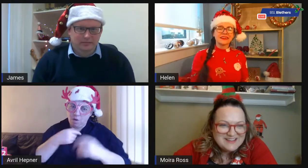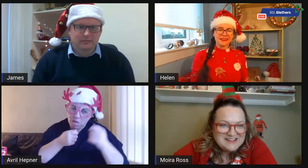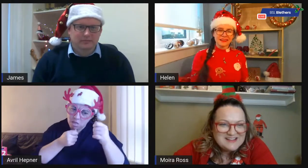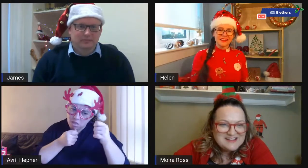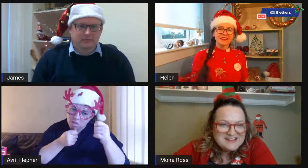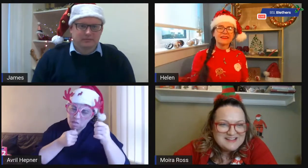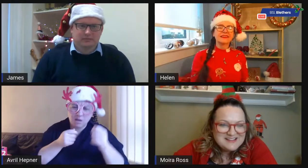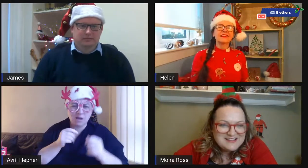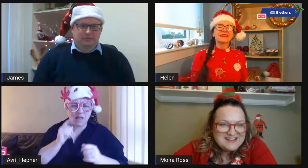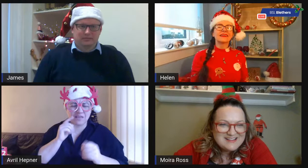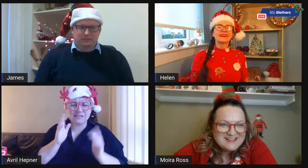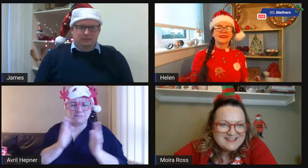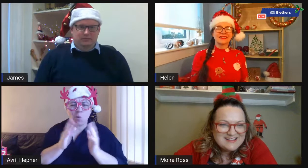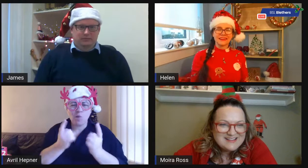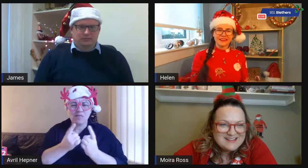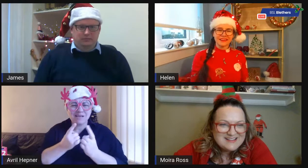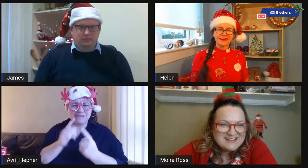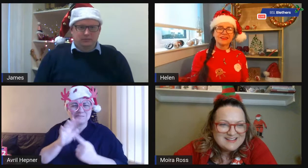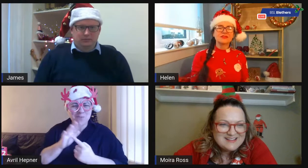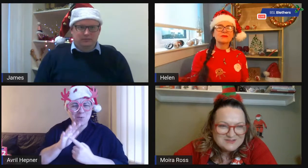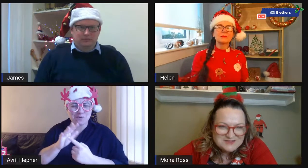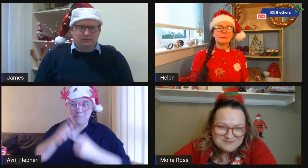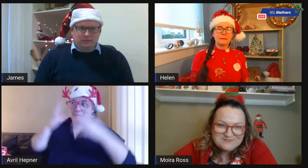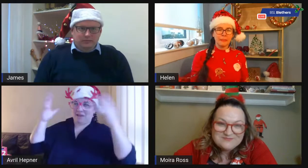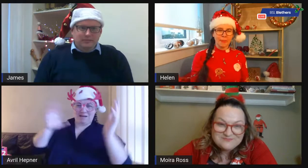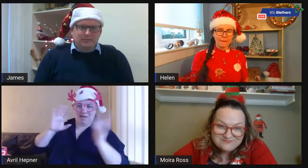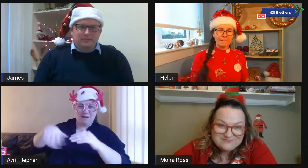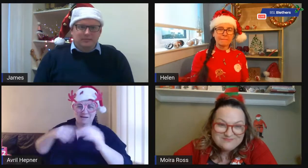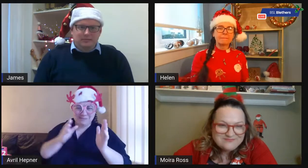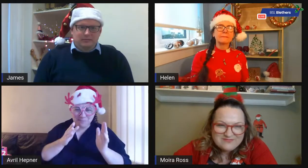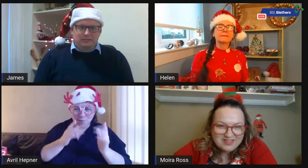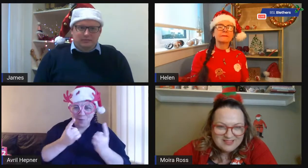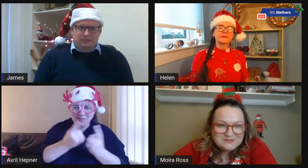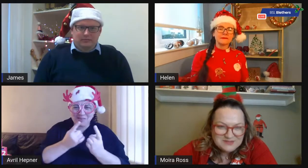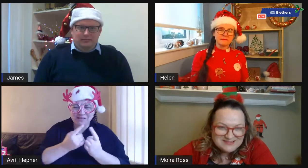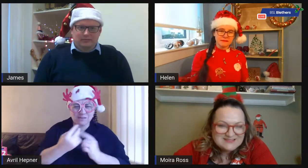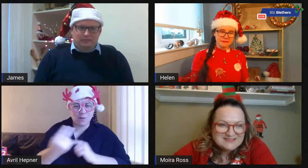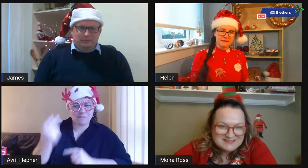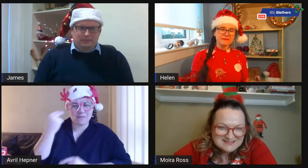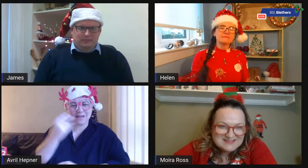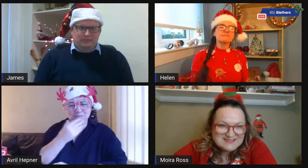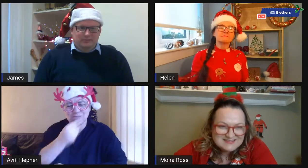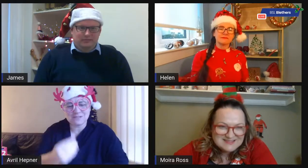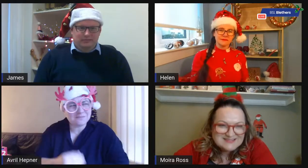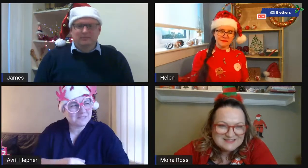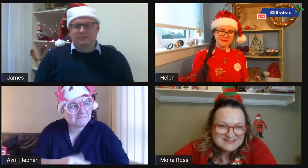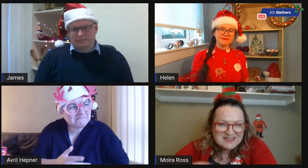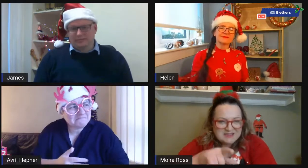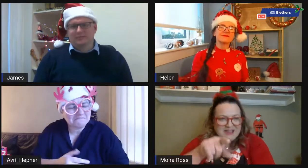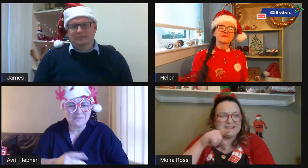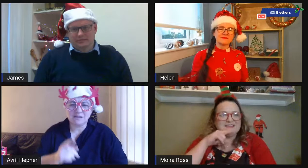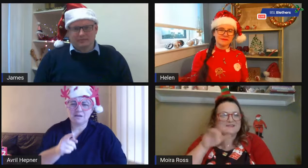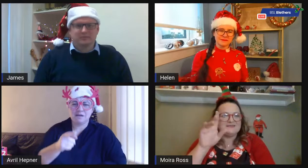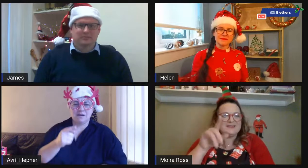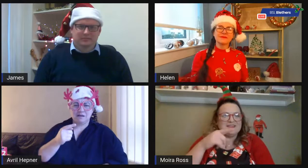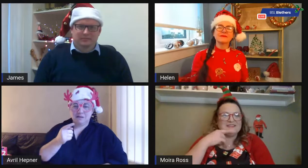was honestly, it was the most beautiful thing. As I said before, it's the small things that are important, isn't it? When you look back.